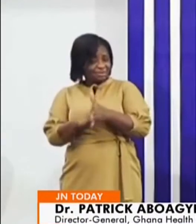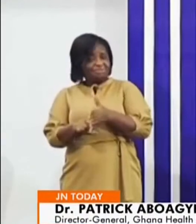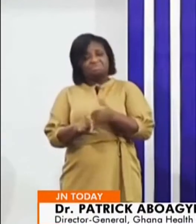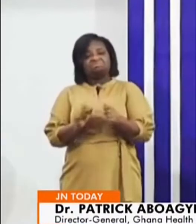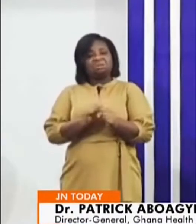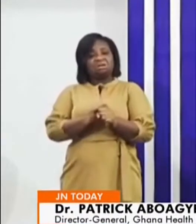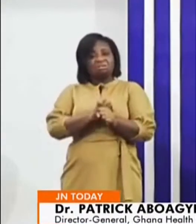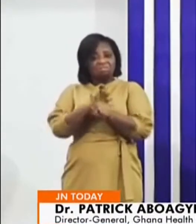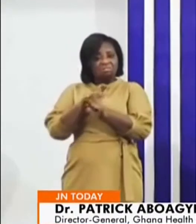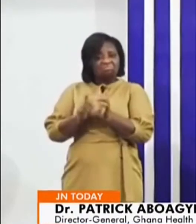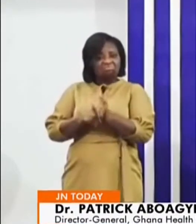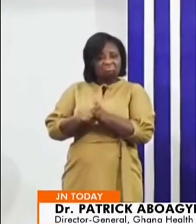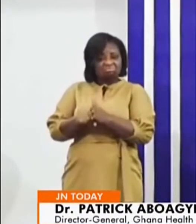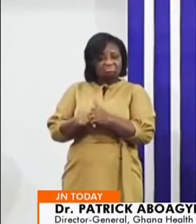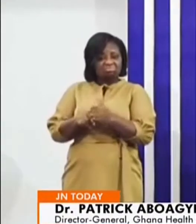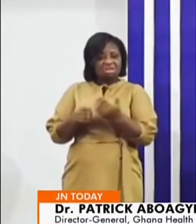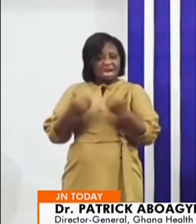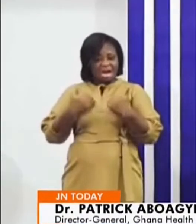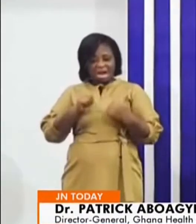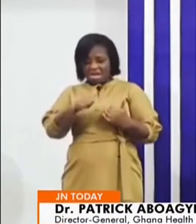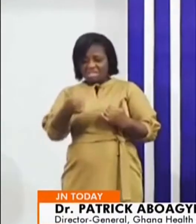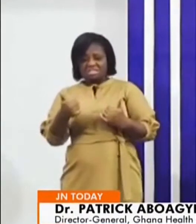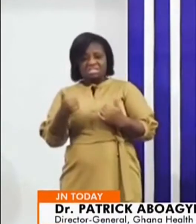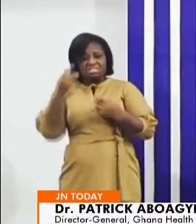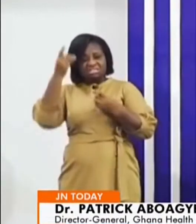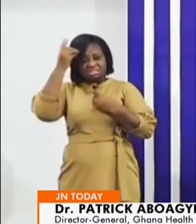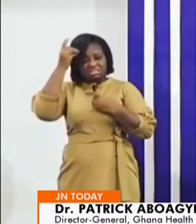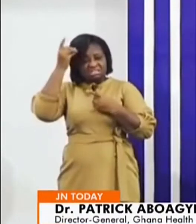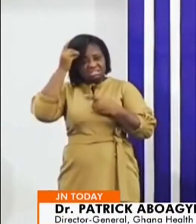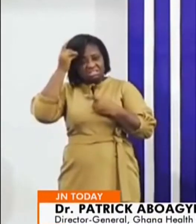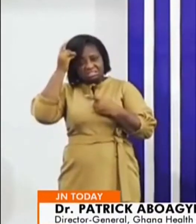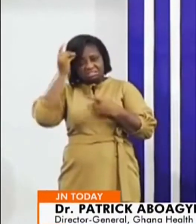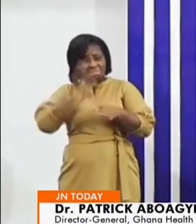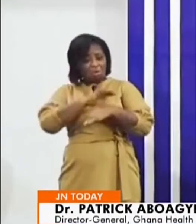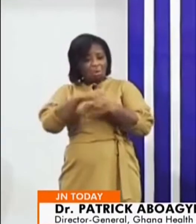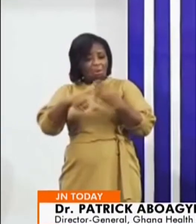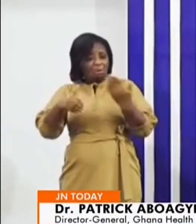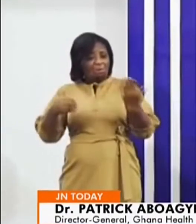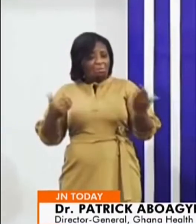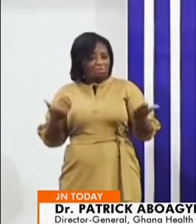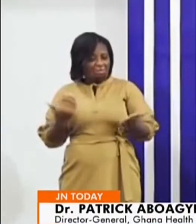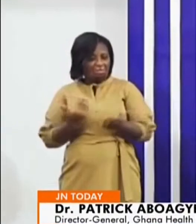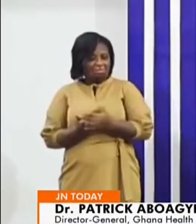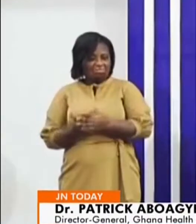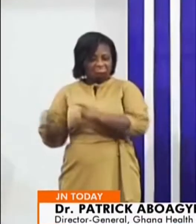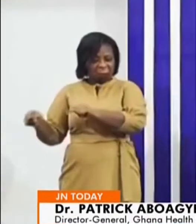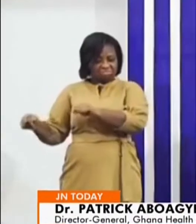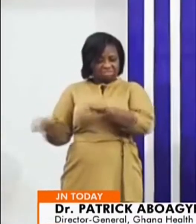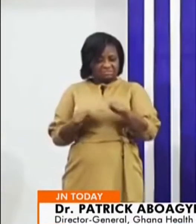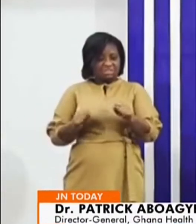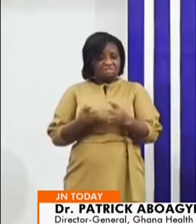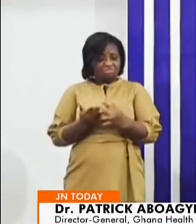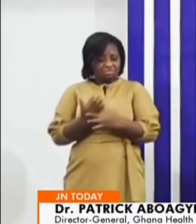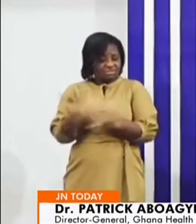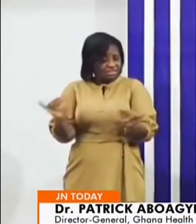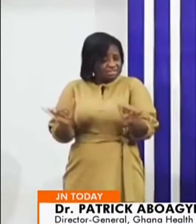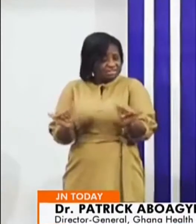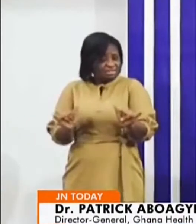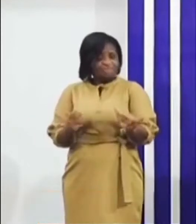we prevent diarrhea diseases and other emergency diseases which all are transmitted through the same methodology